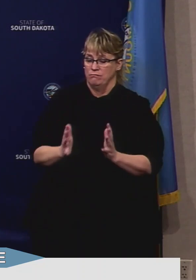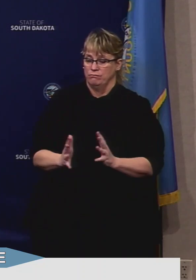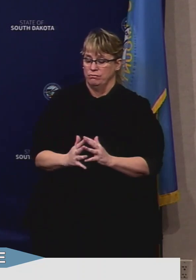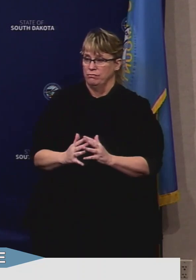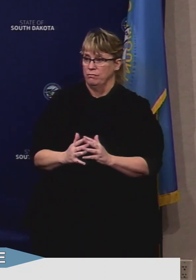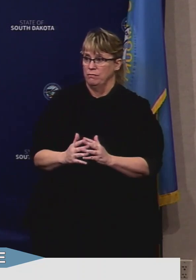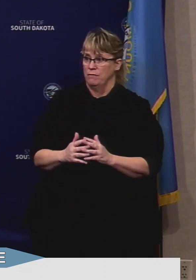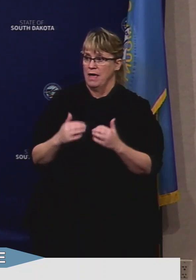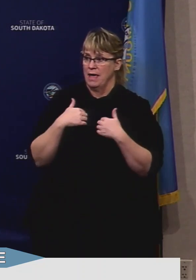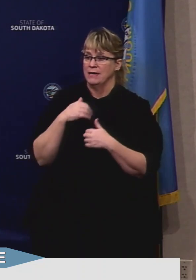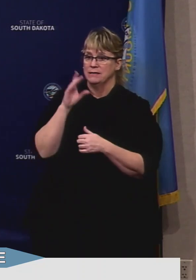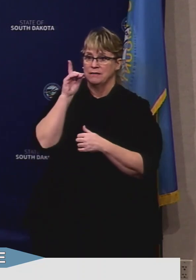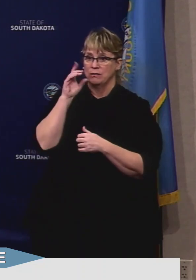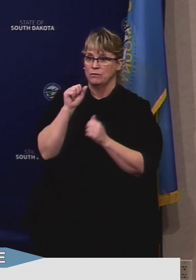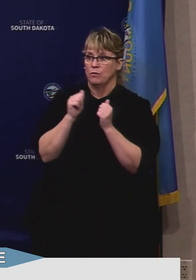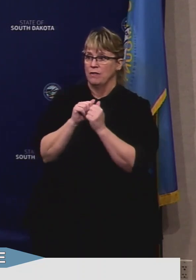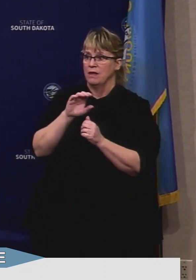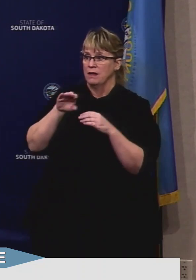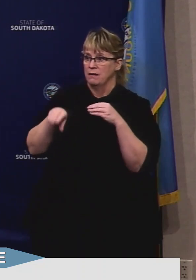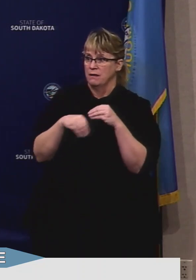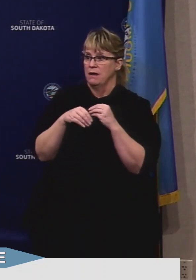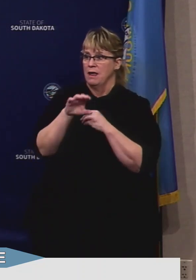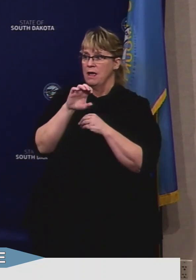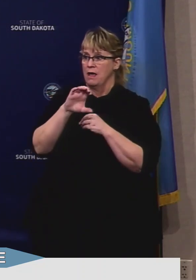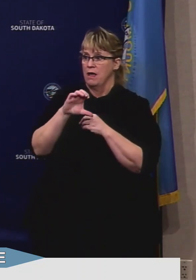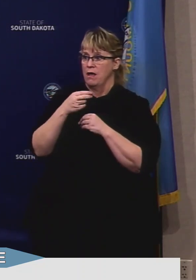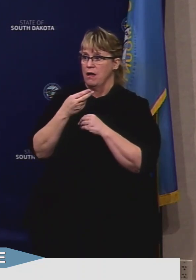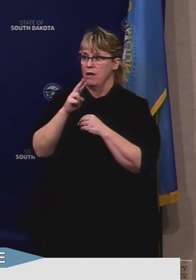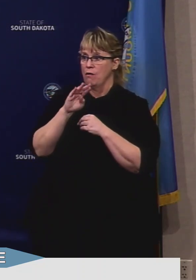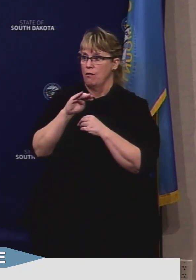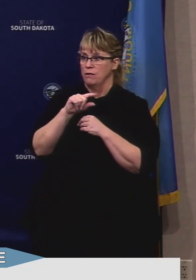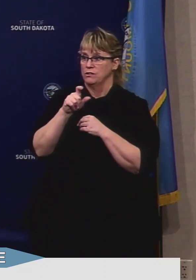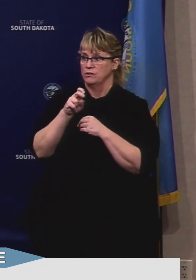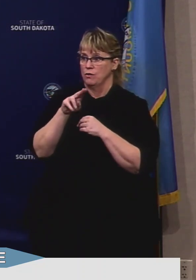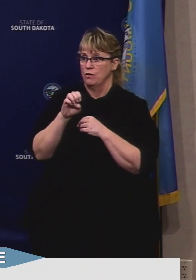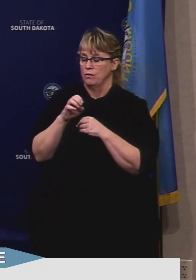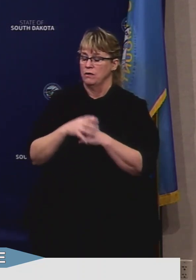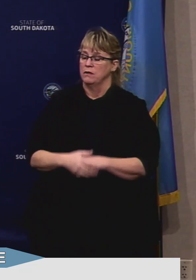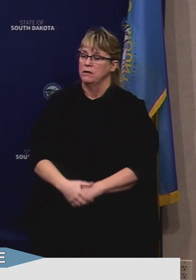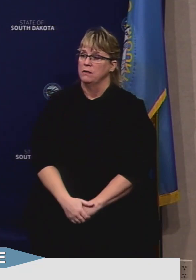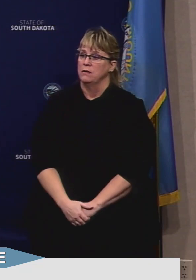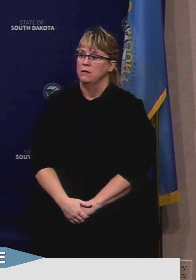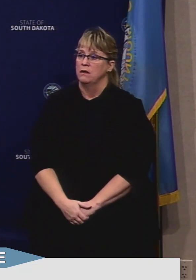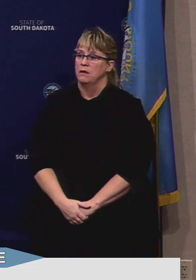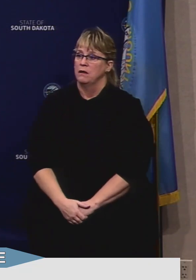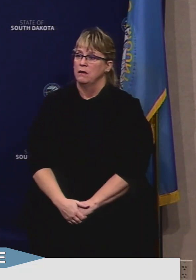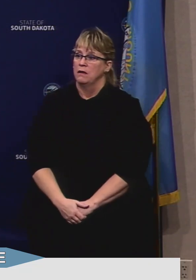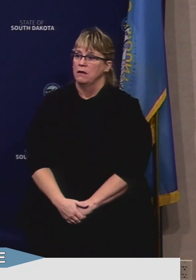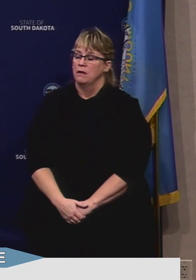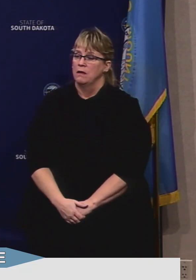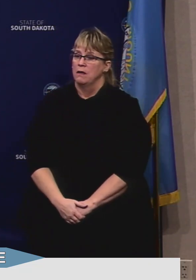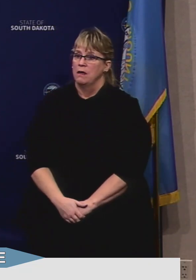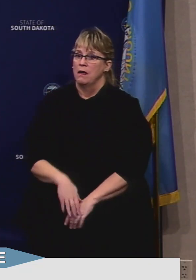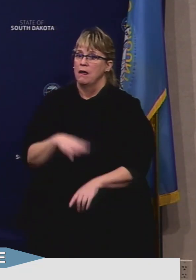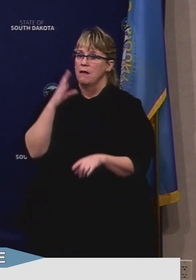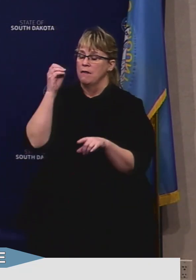extra chromosome. And one follow-up, does this send the message